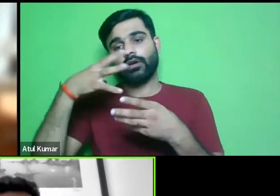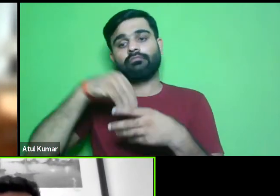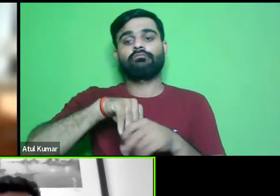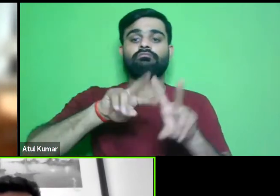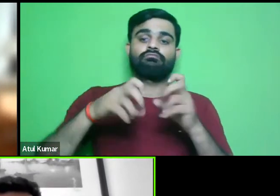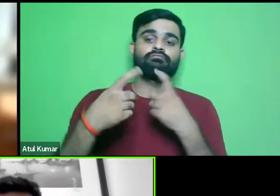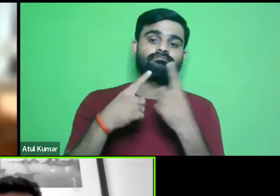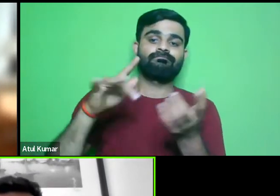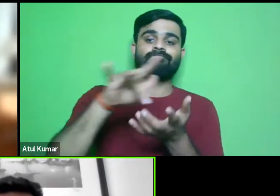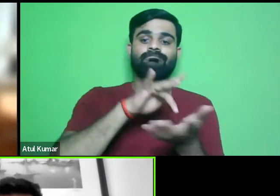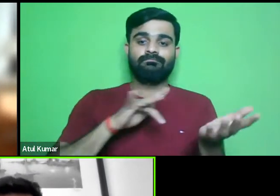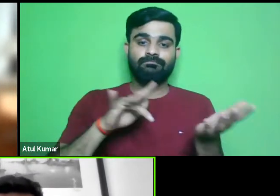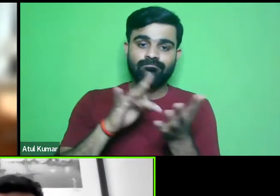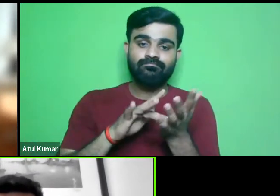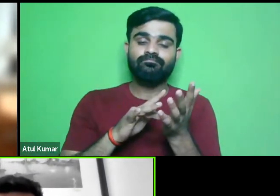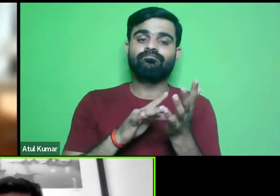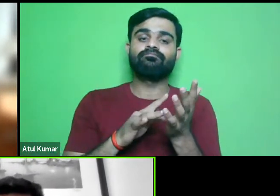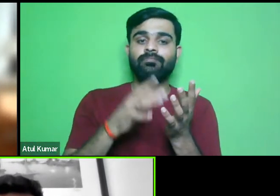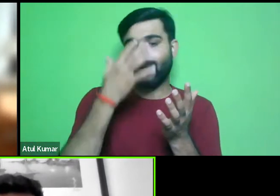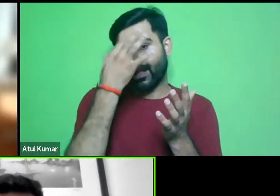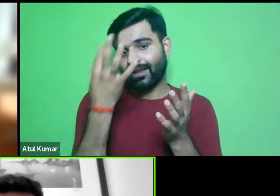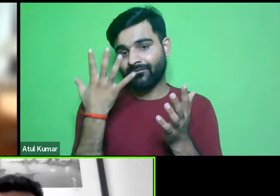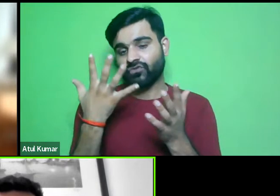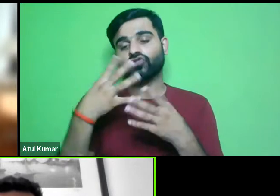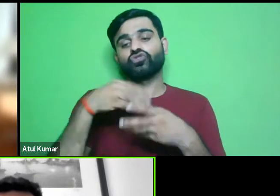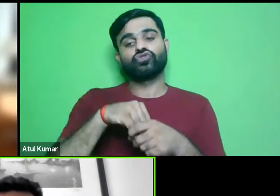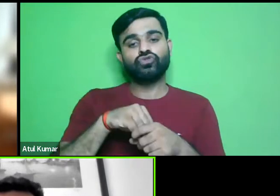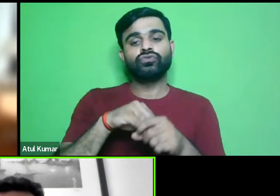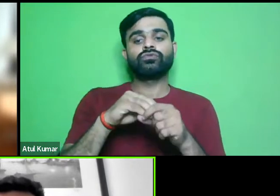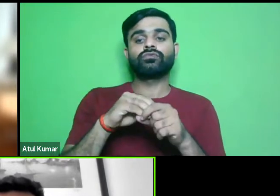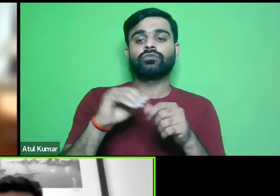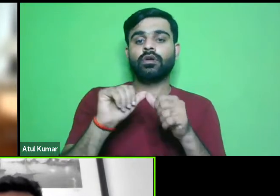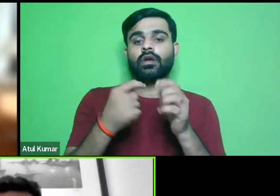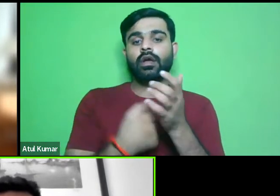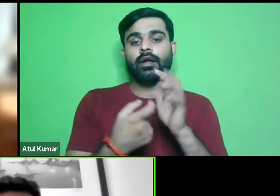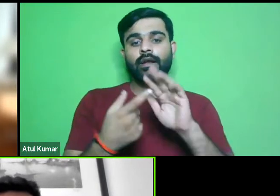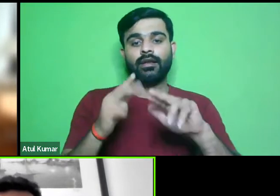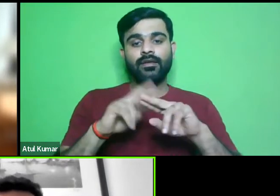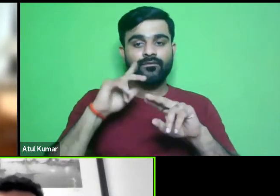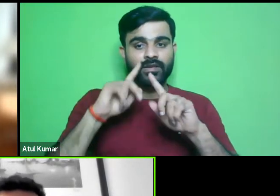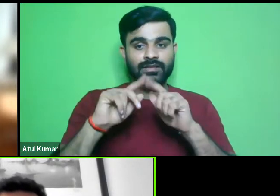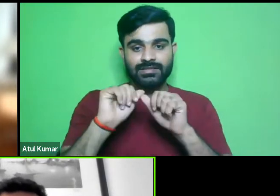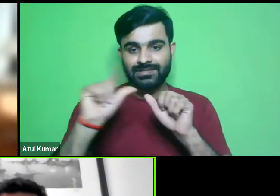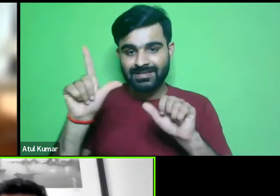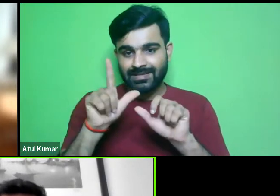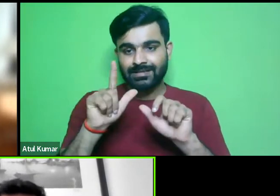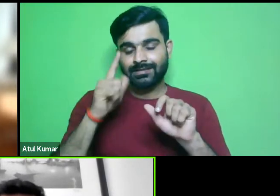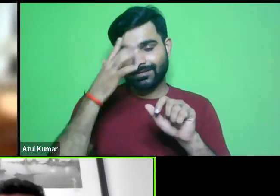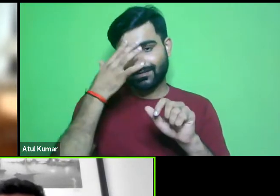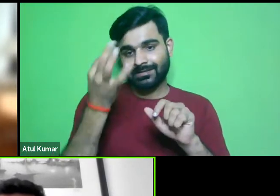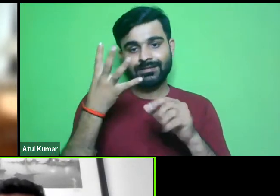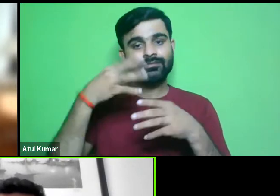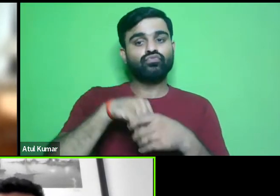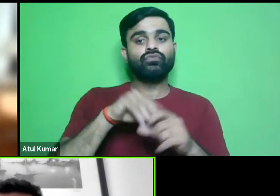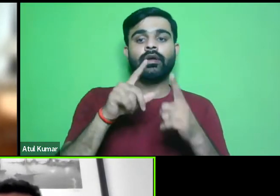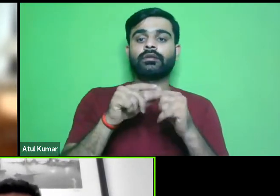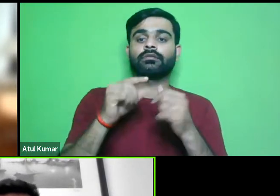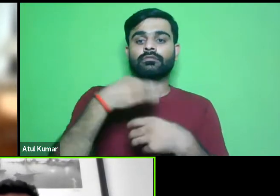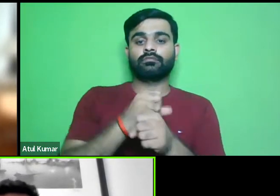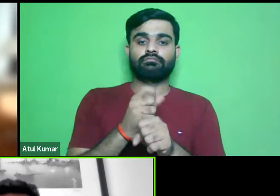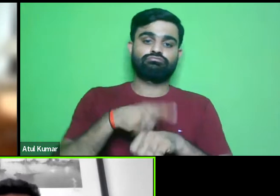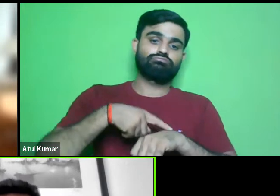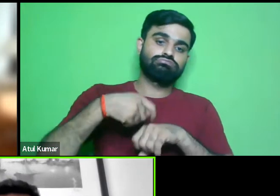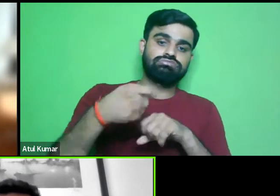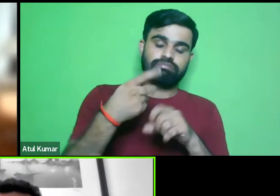in the field of artificial intelligence and algorithmic decision making, it becomes very clear that as long as